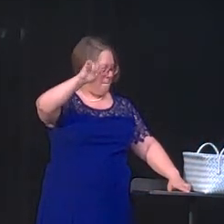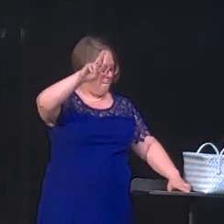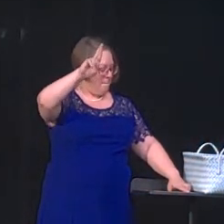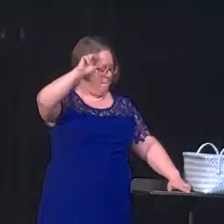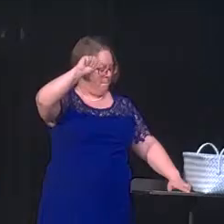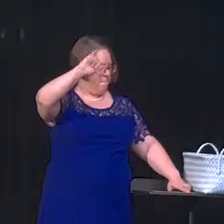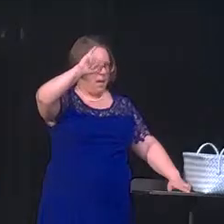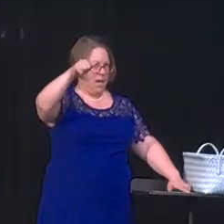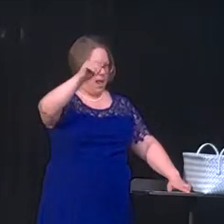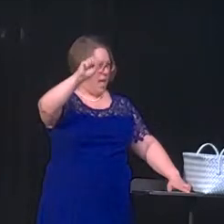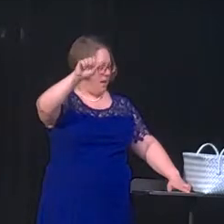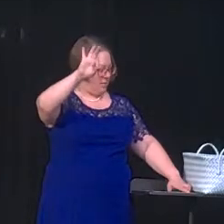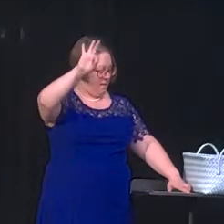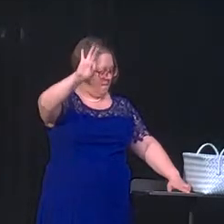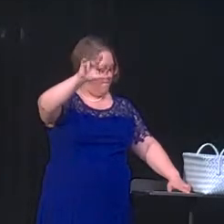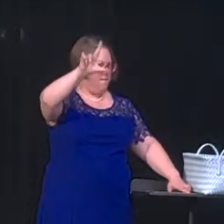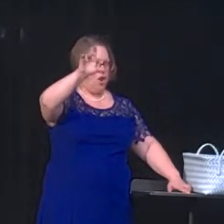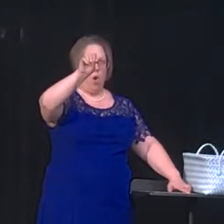Salvador Barajas Flores.